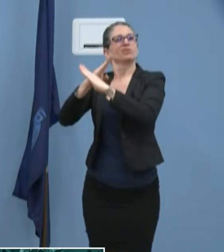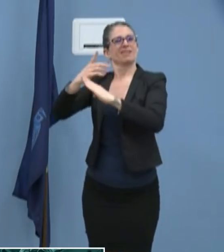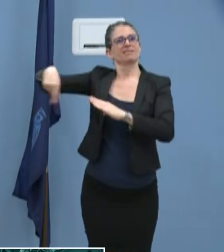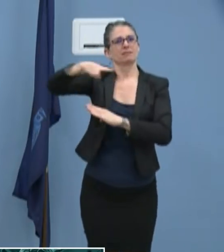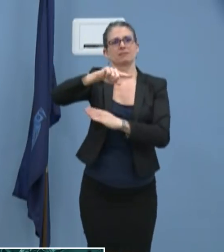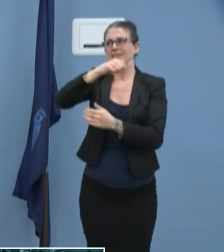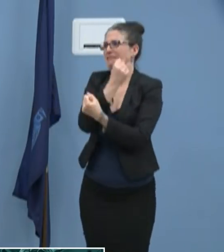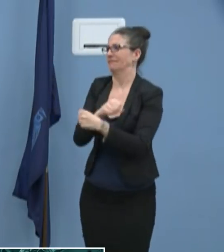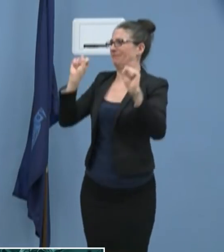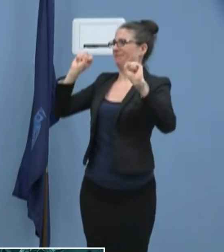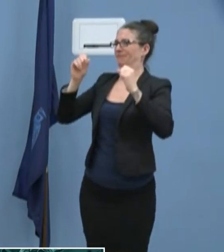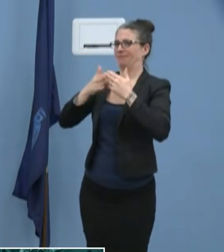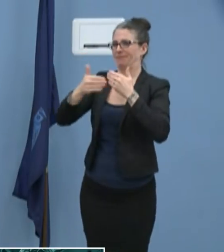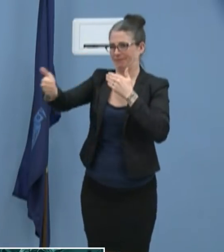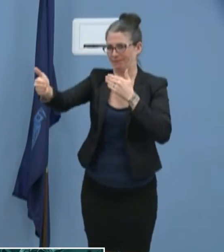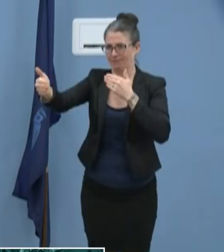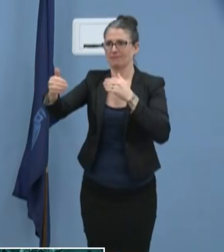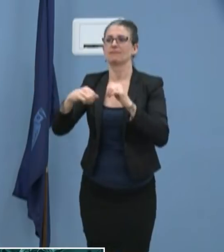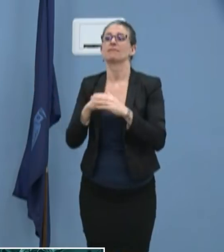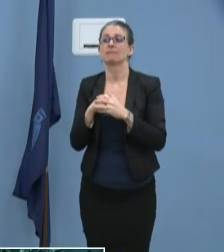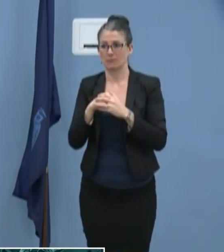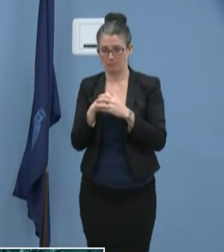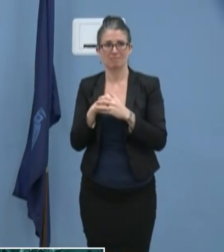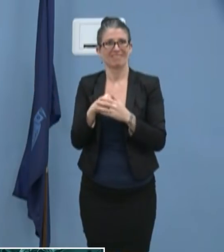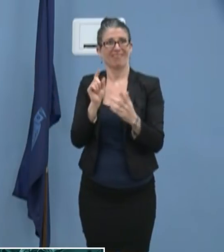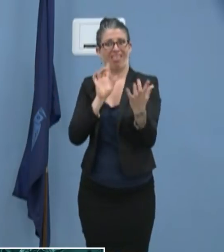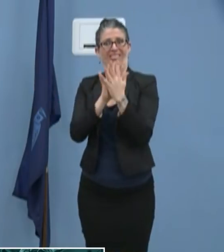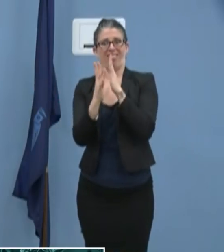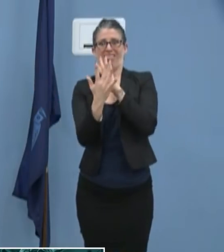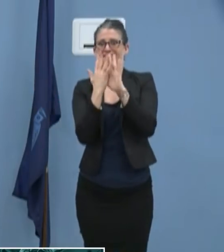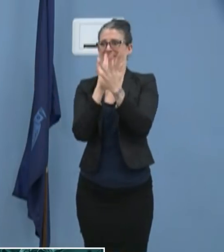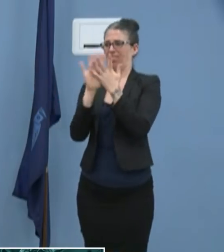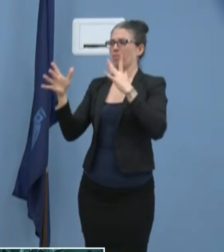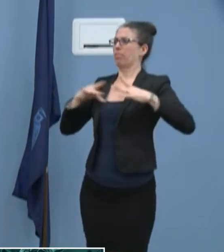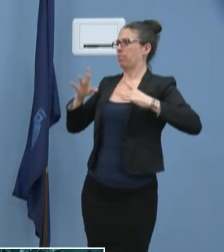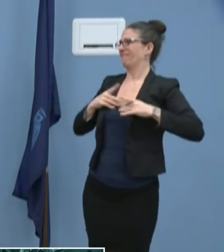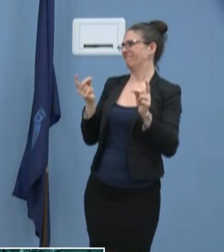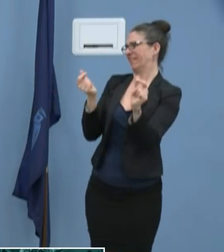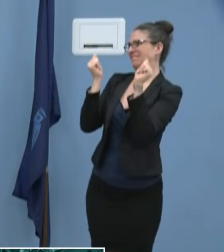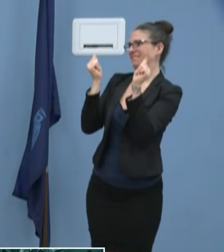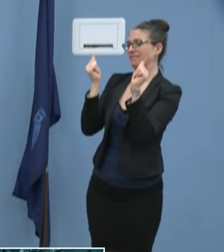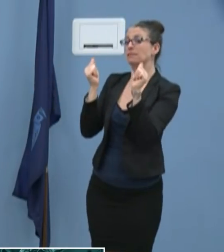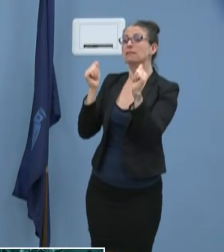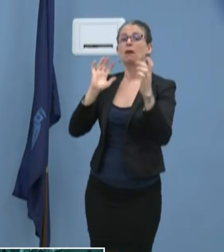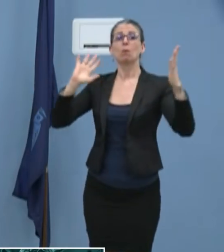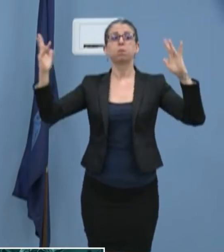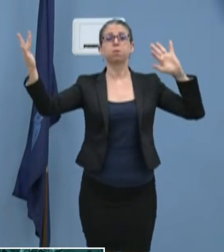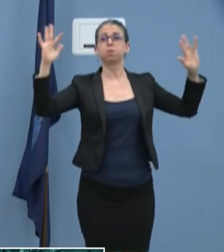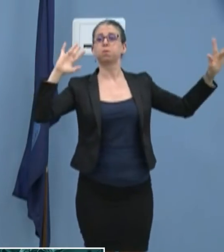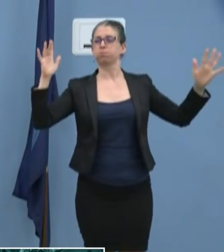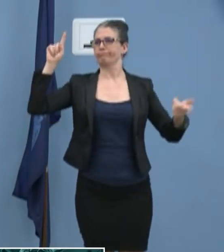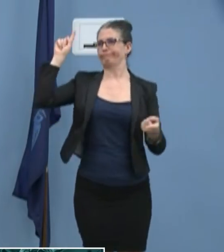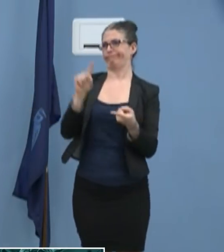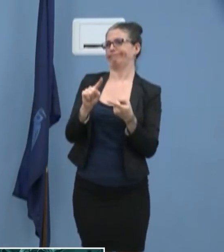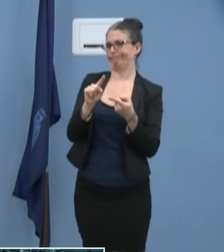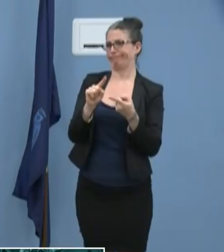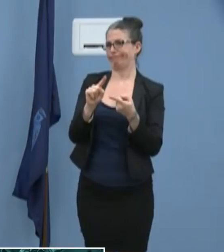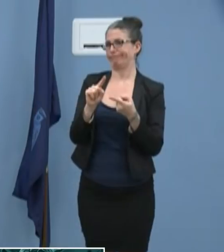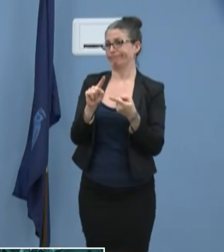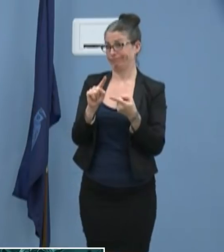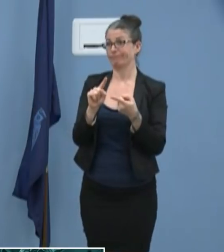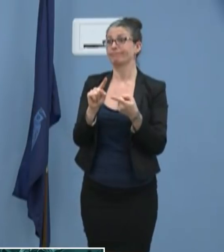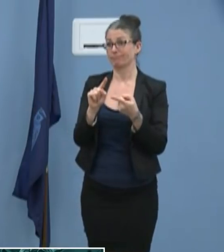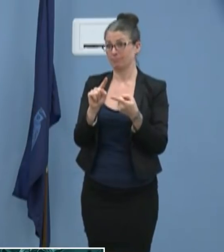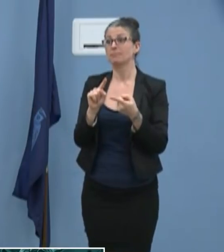To those restaurants and bars that offer carry-out or delivery or drive-through service, I strongly